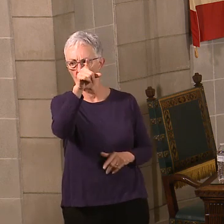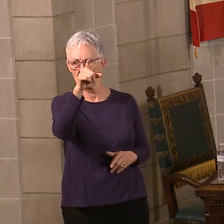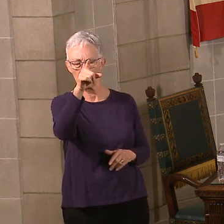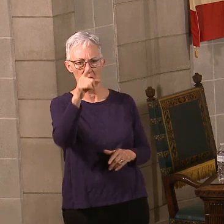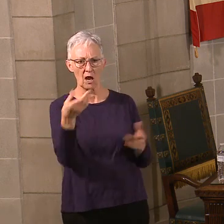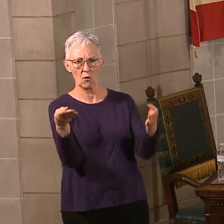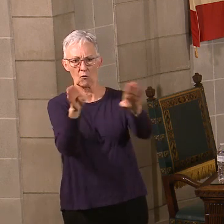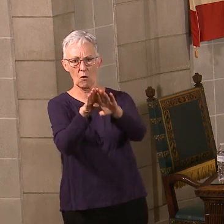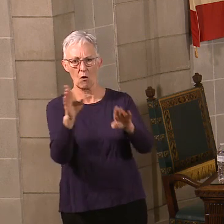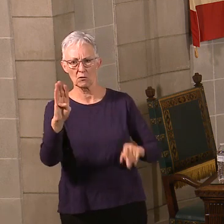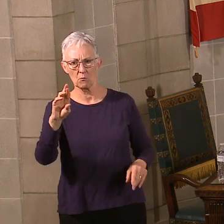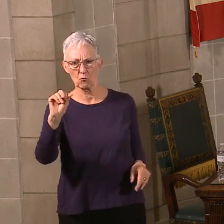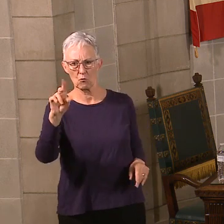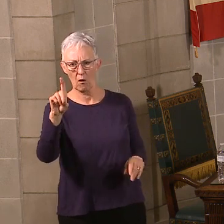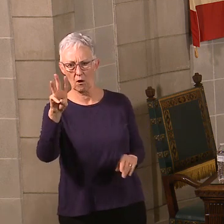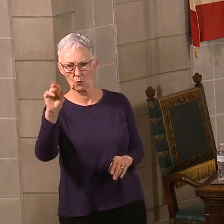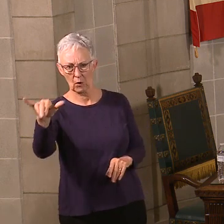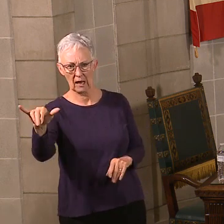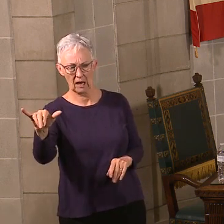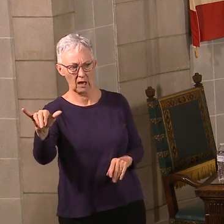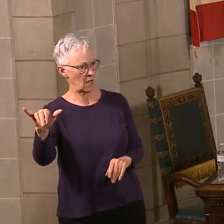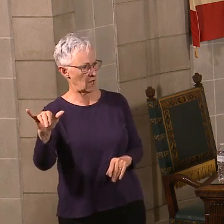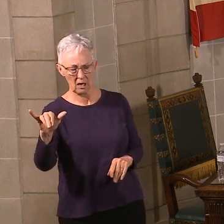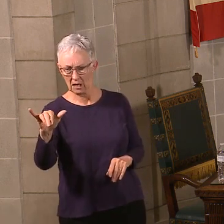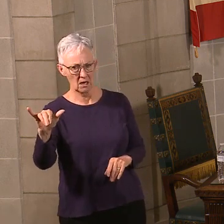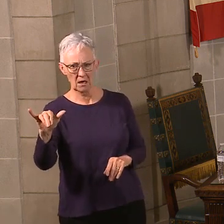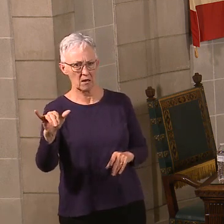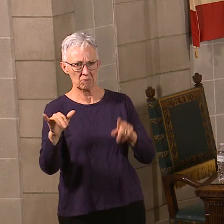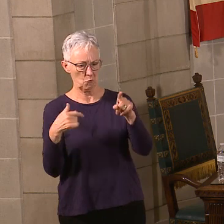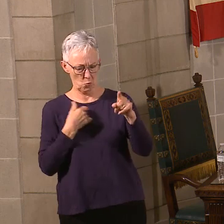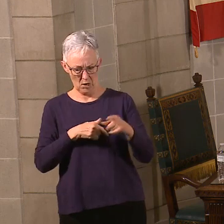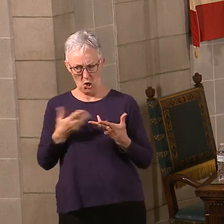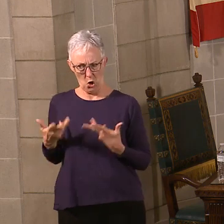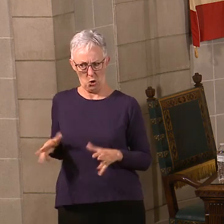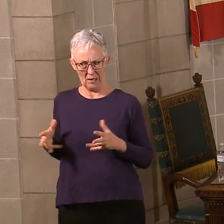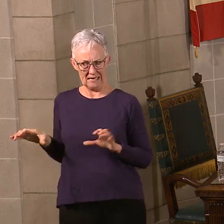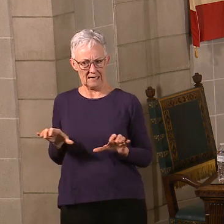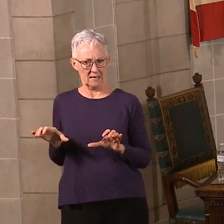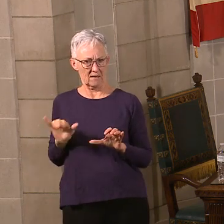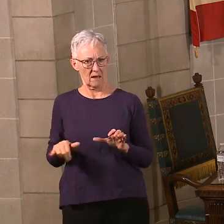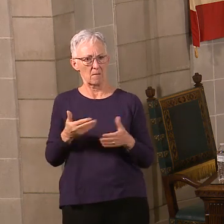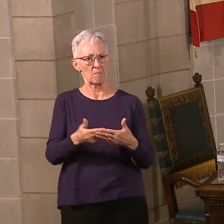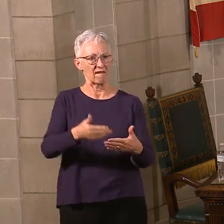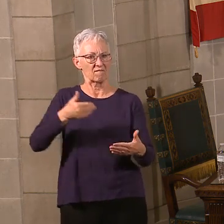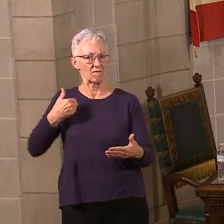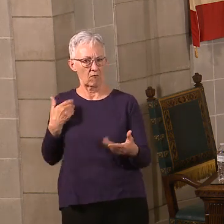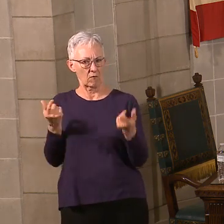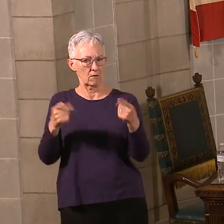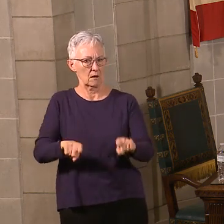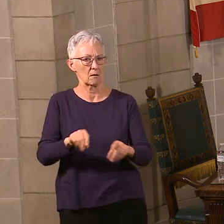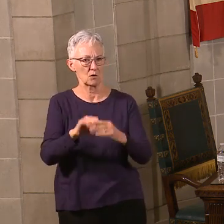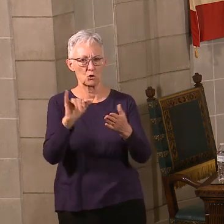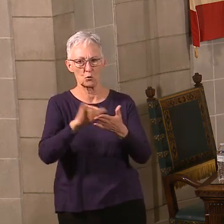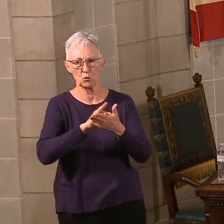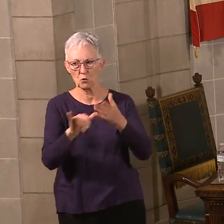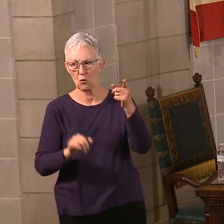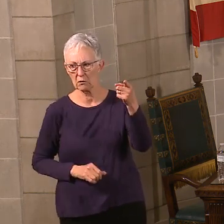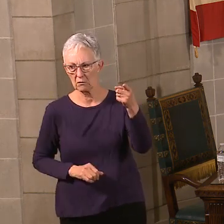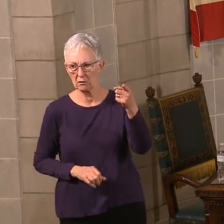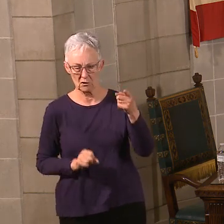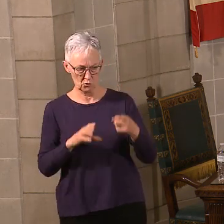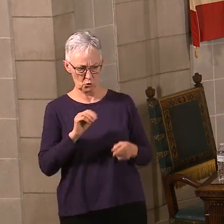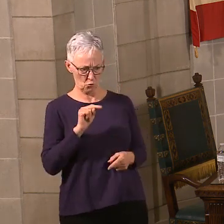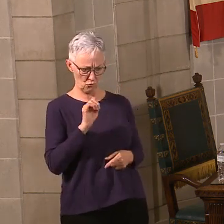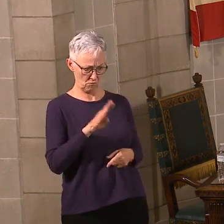that got canceled at halftime. So again, what you saw was Nebraskans taking proactive steps to be able, common sense stuff with the things they